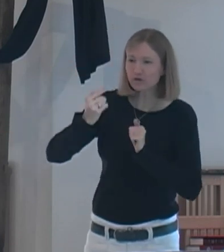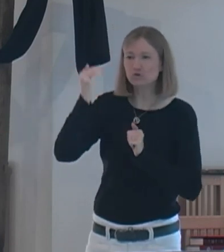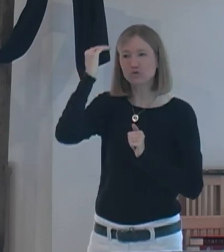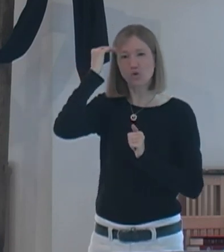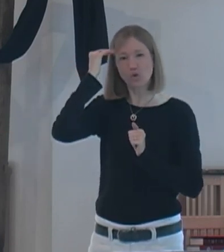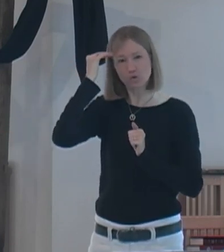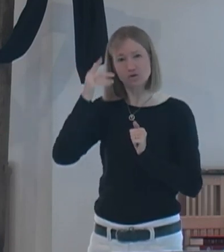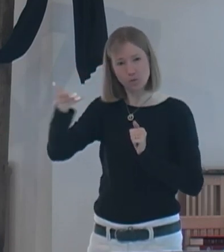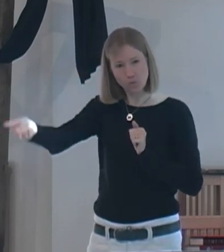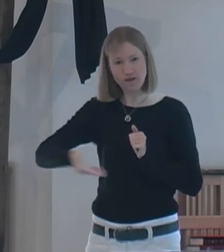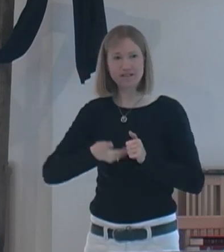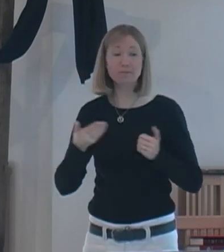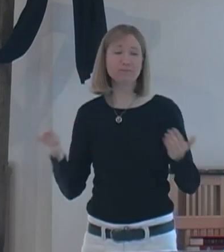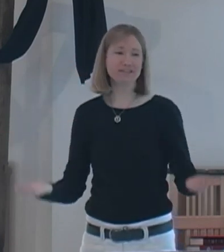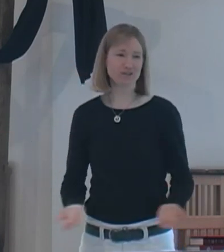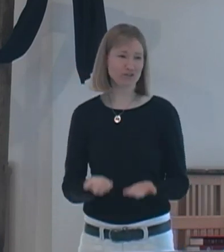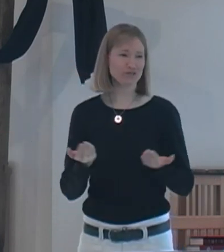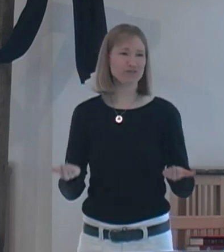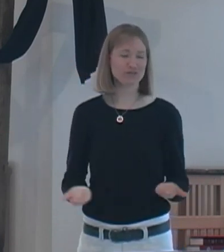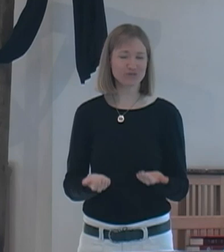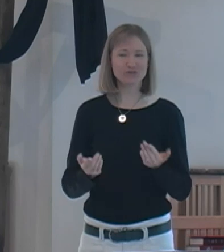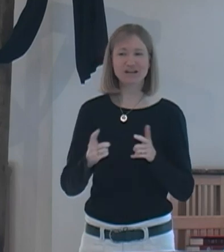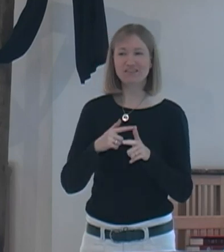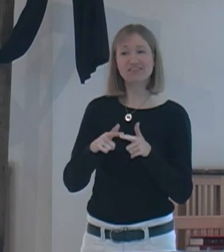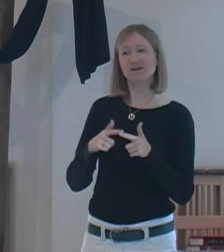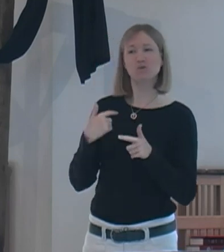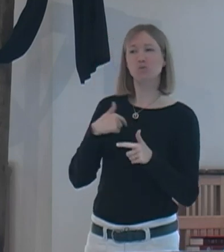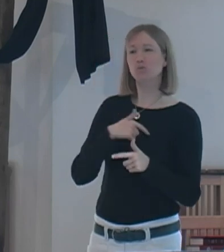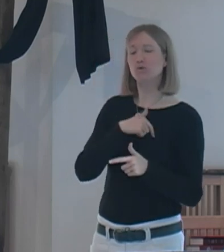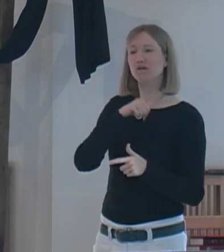here, so that we don't be the ones who put a barrier